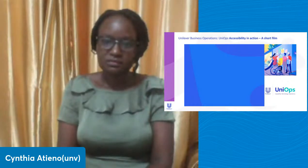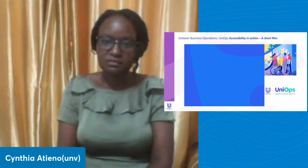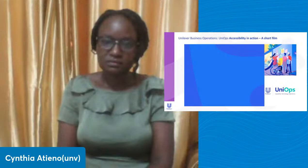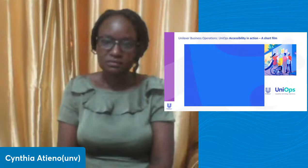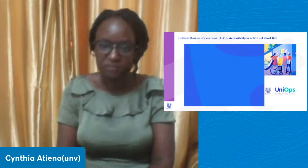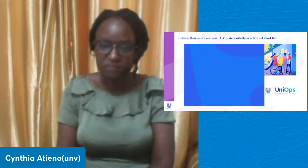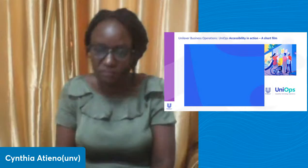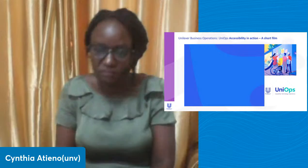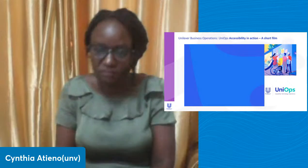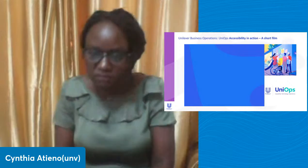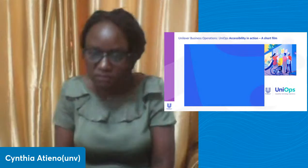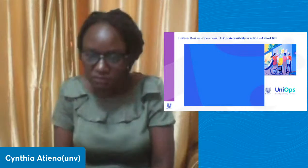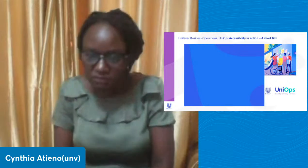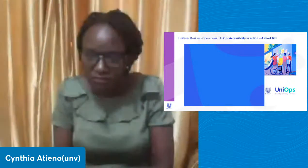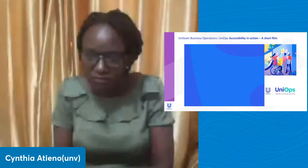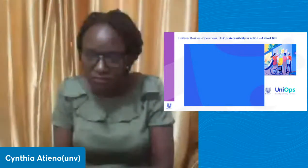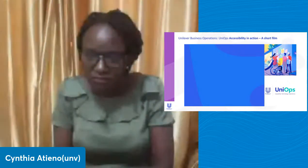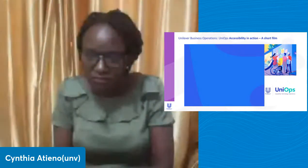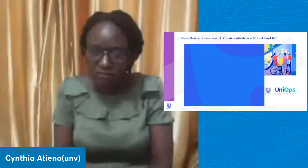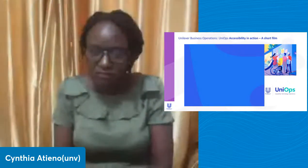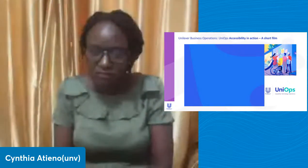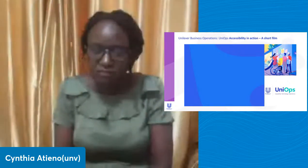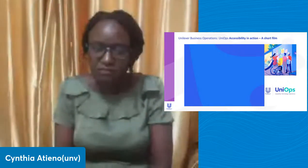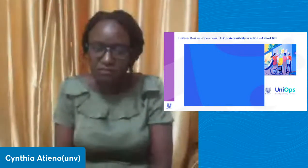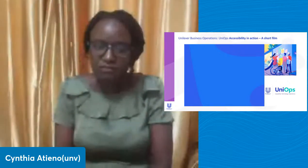Sorry, Anouk, just a second.